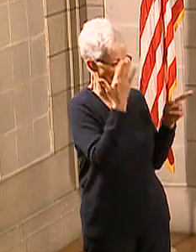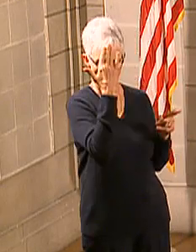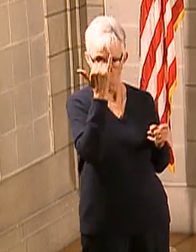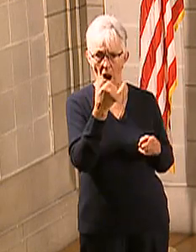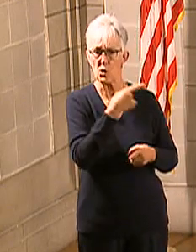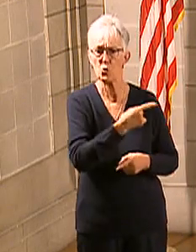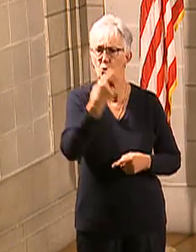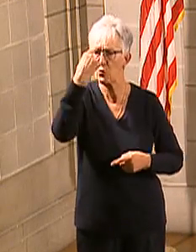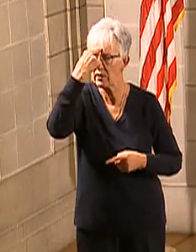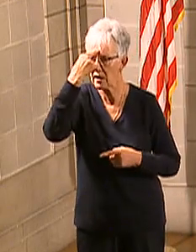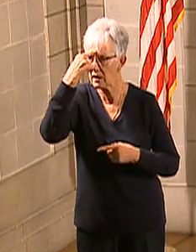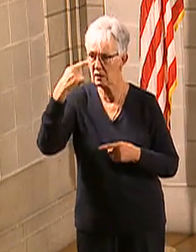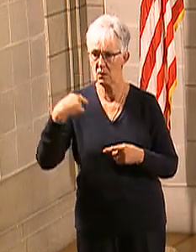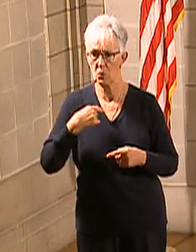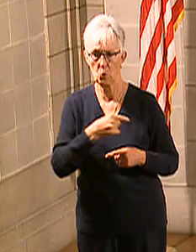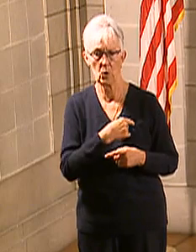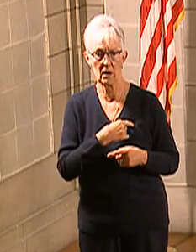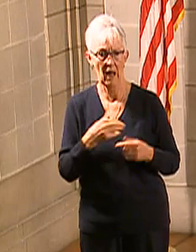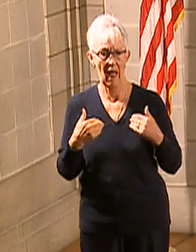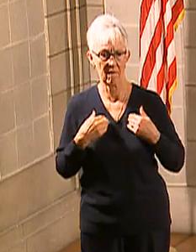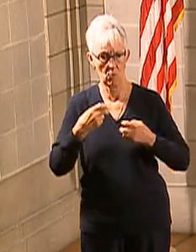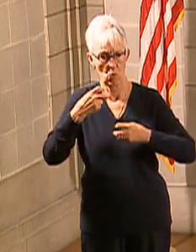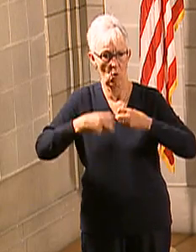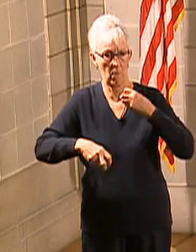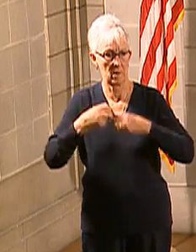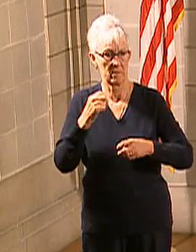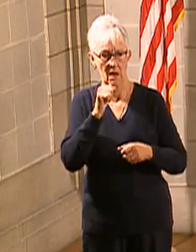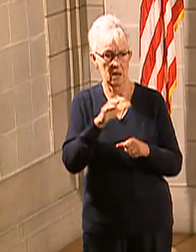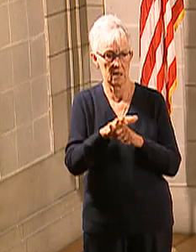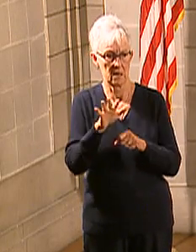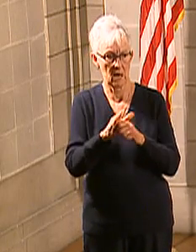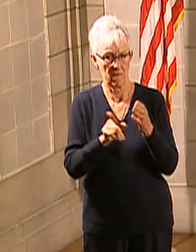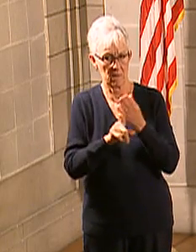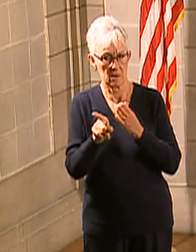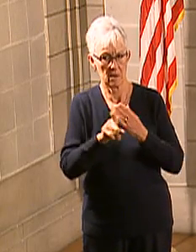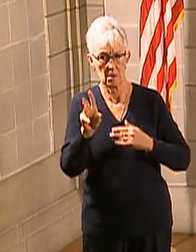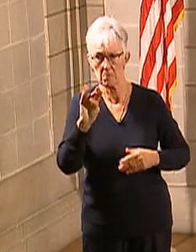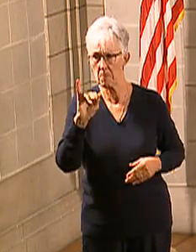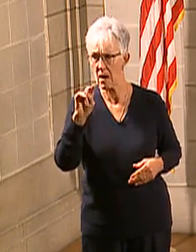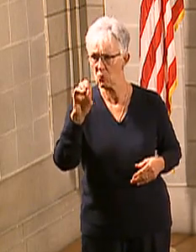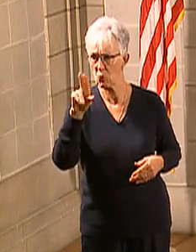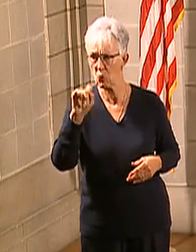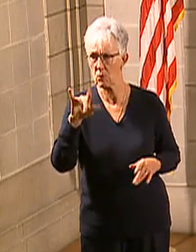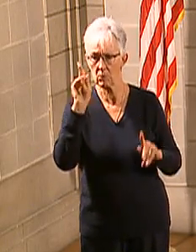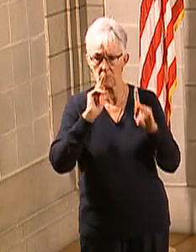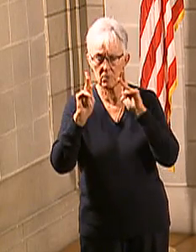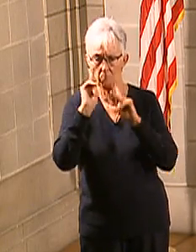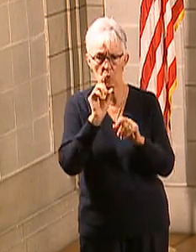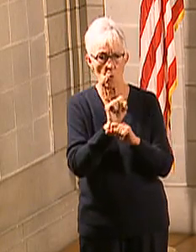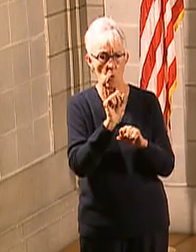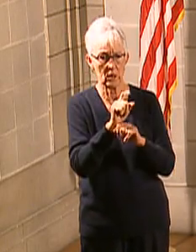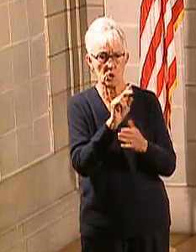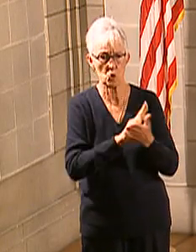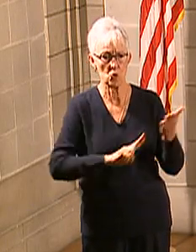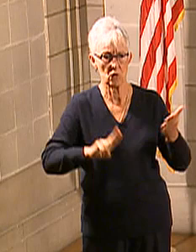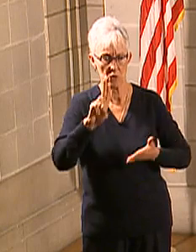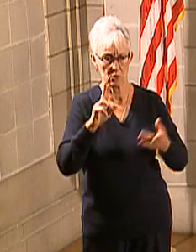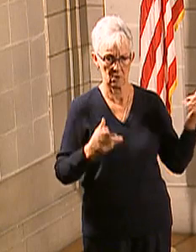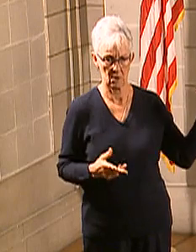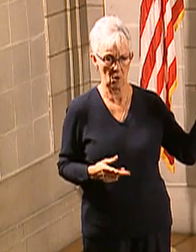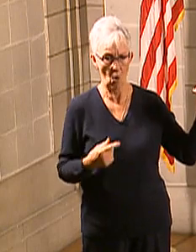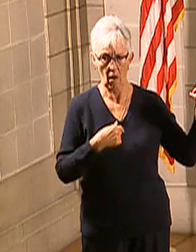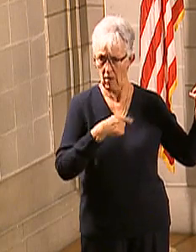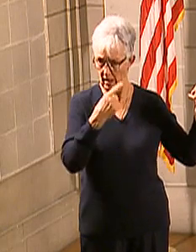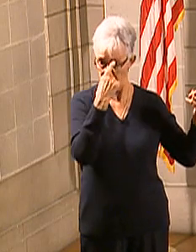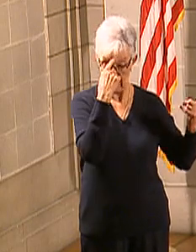is something that I think the university needs to address. You know, so what do I think? I think the university needs to address. Just the same way that the state of